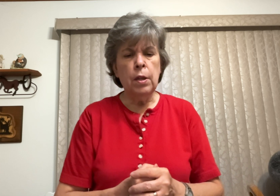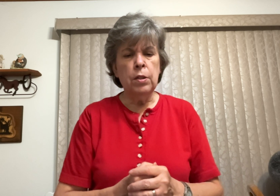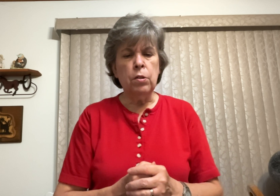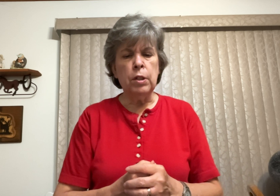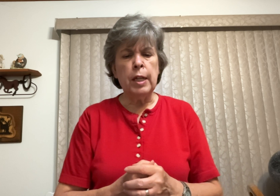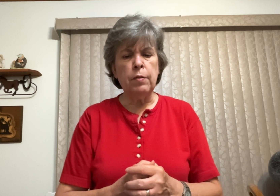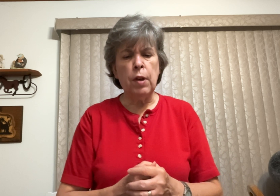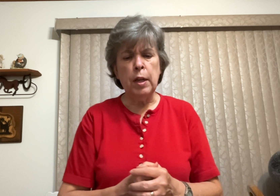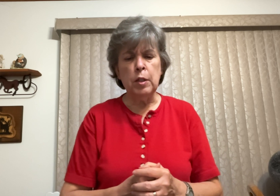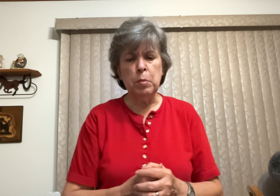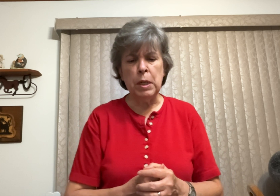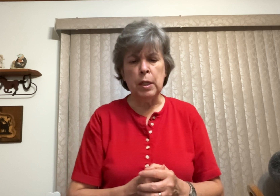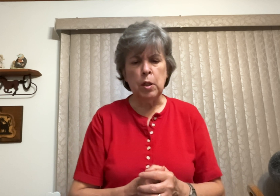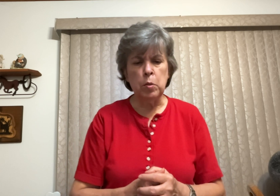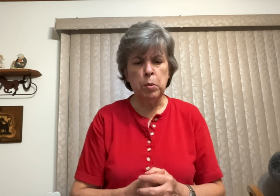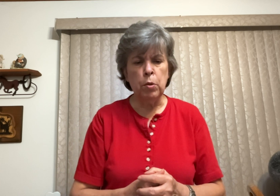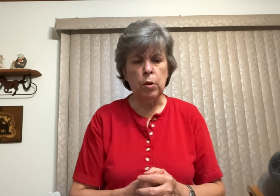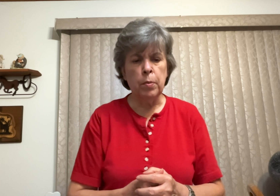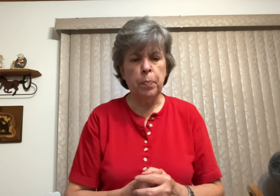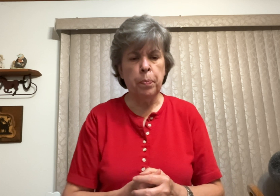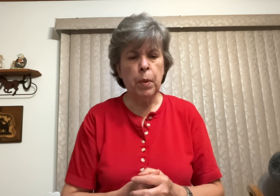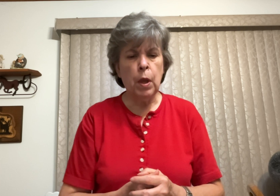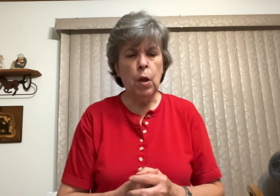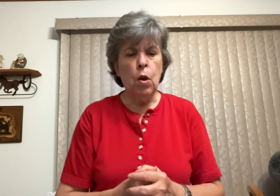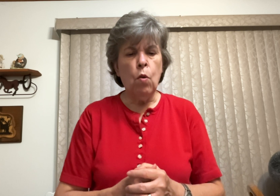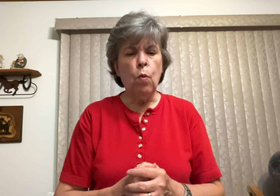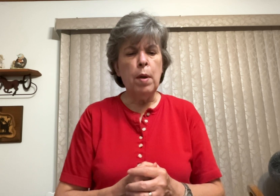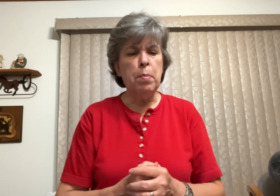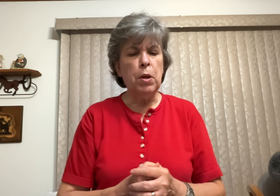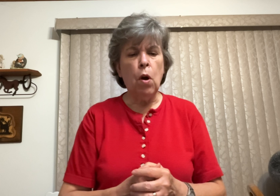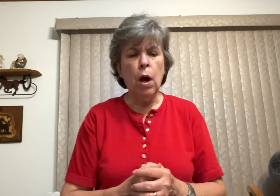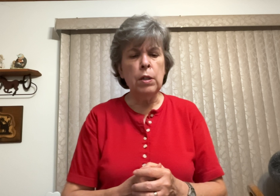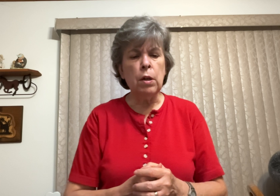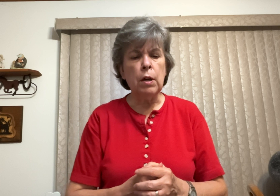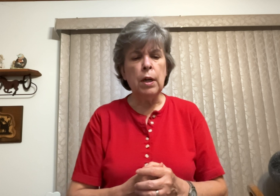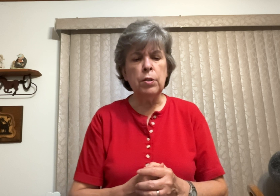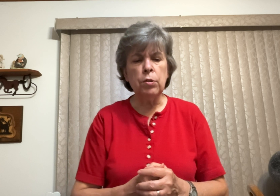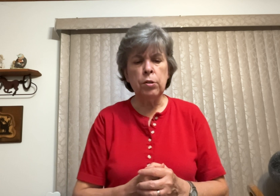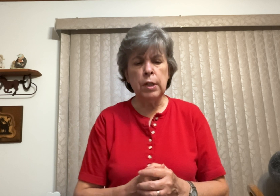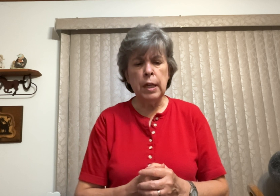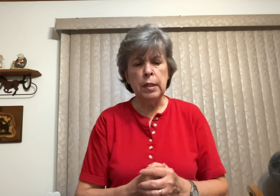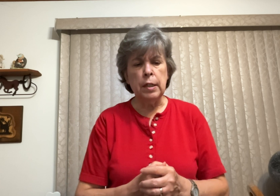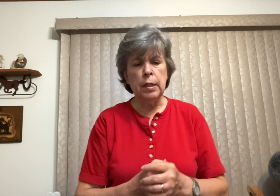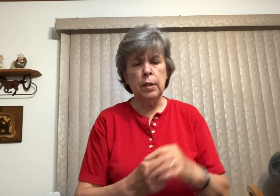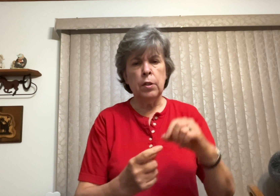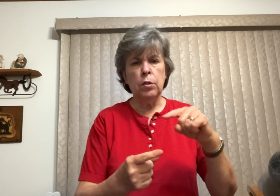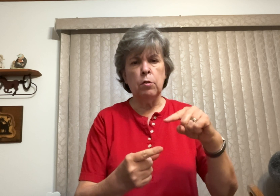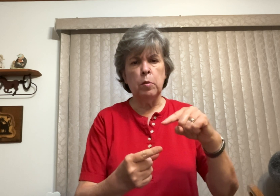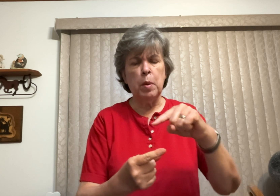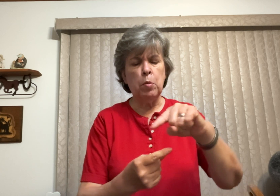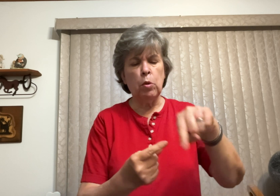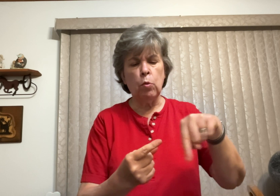So sanctifying is making us pure. When beyond our understanding. So remember